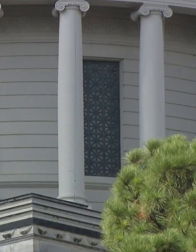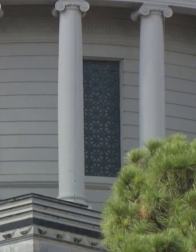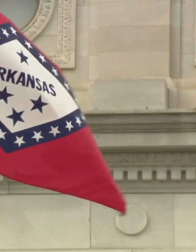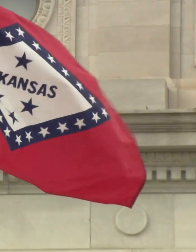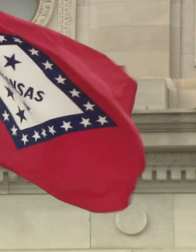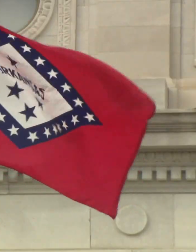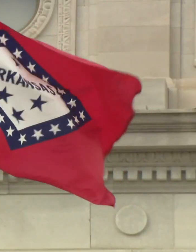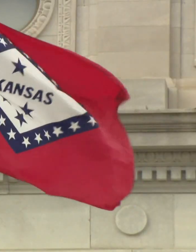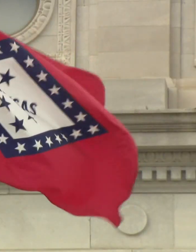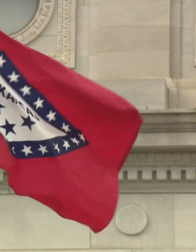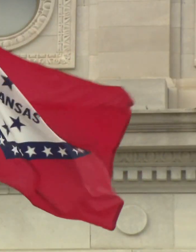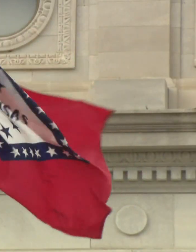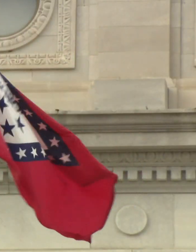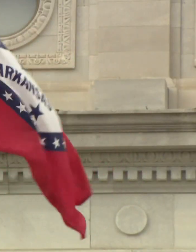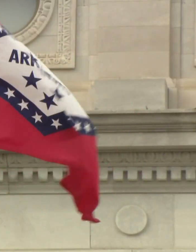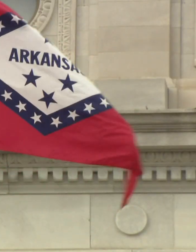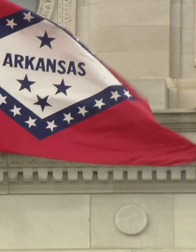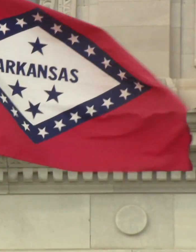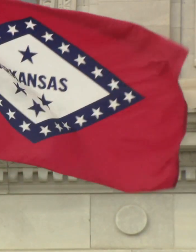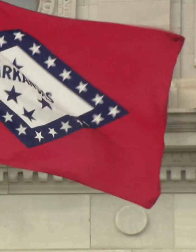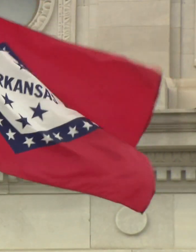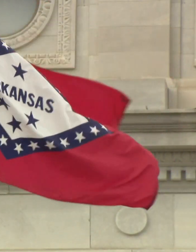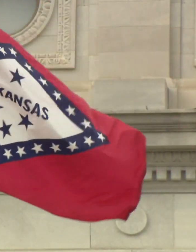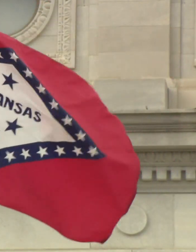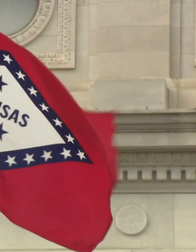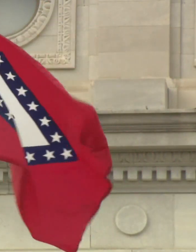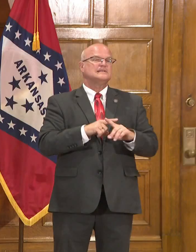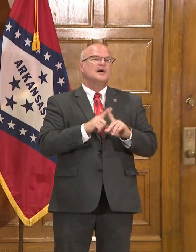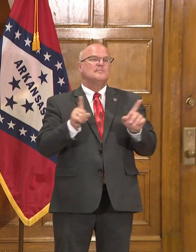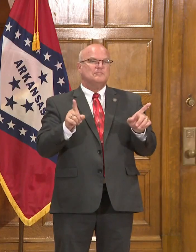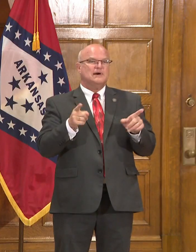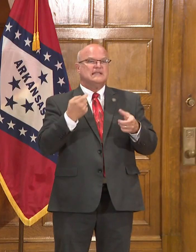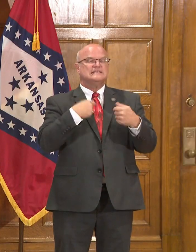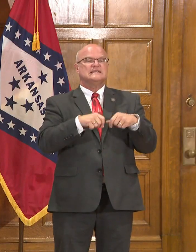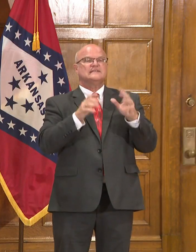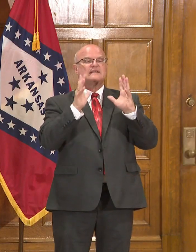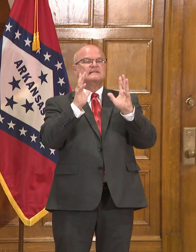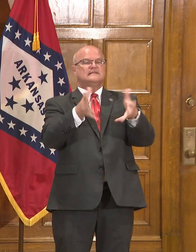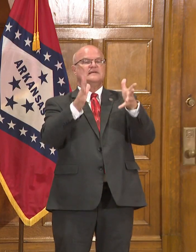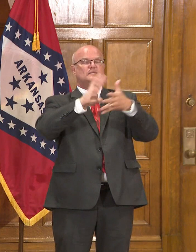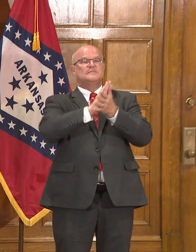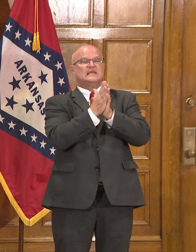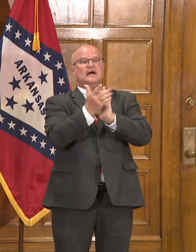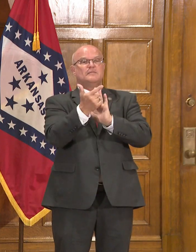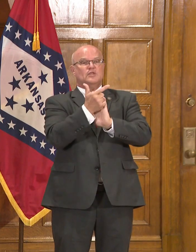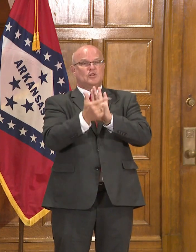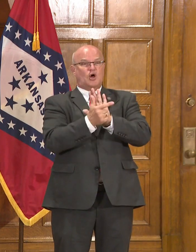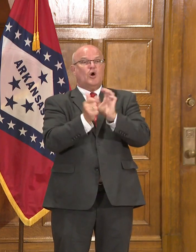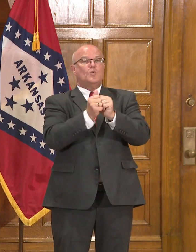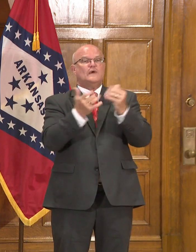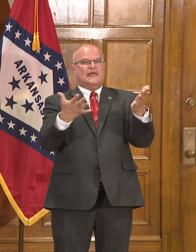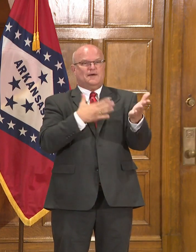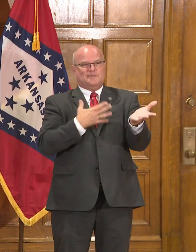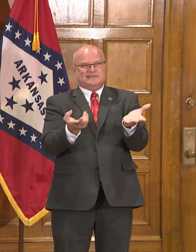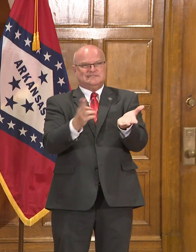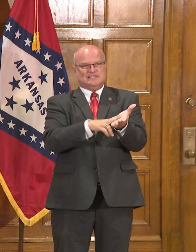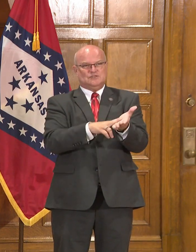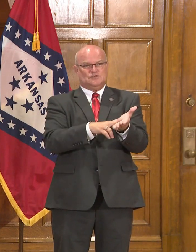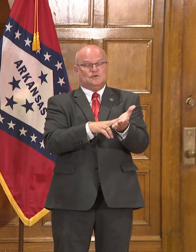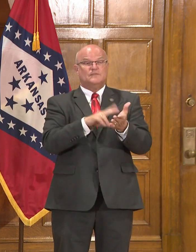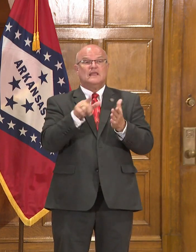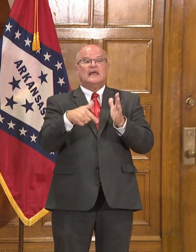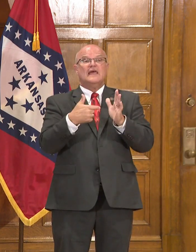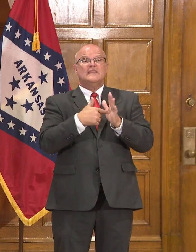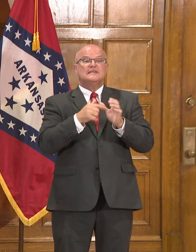veto power, and letting the next phase of this debate happen in the courts. Let them go into law without my signature. This